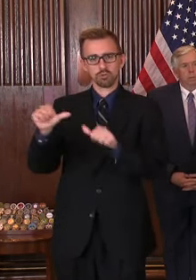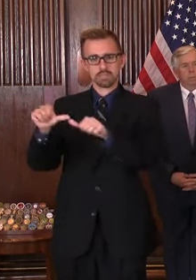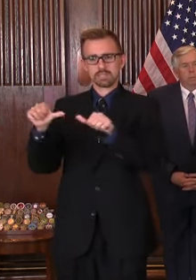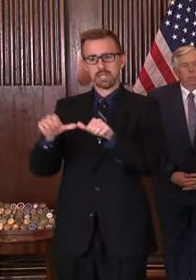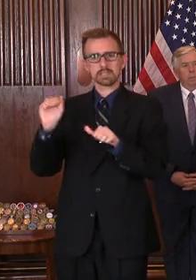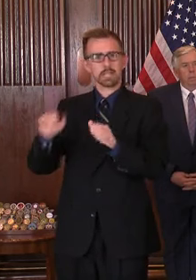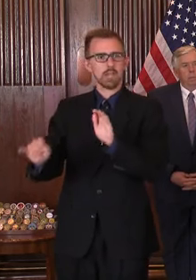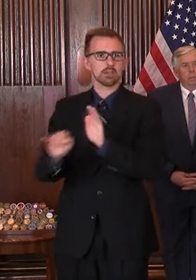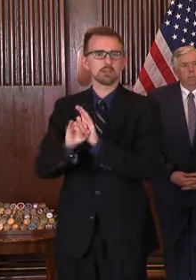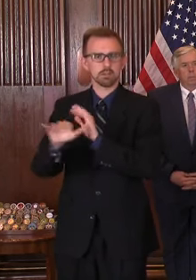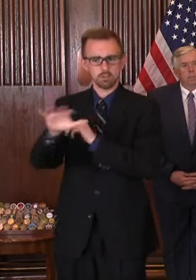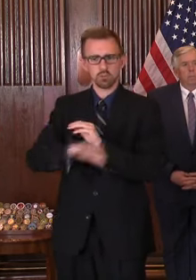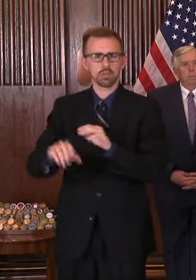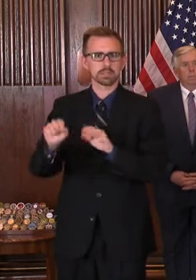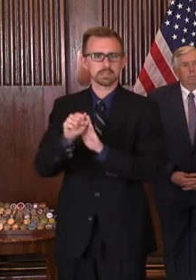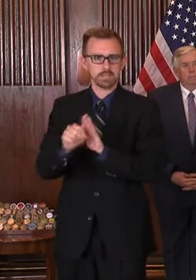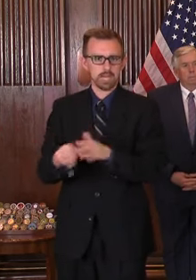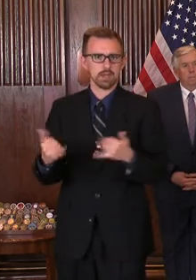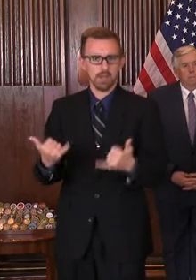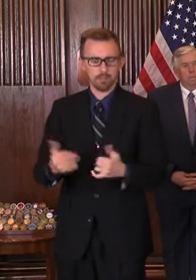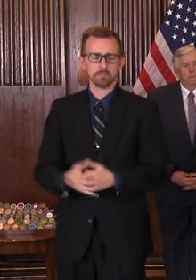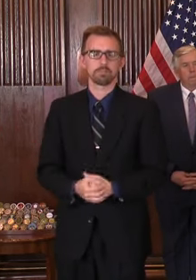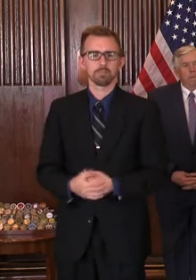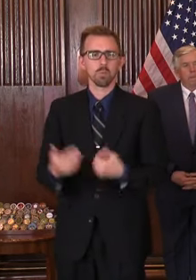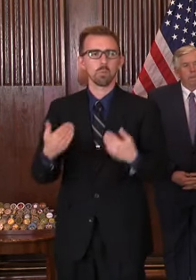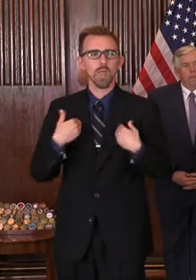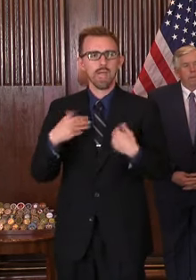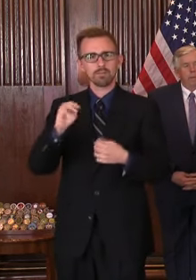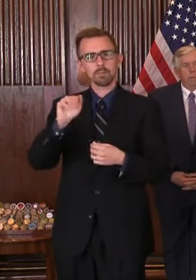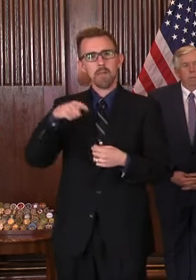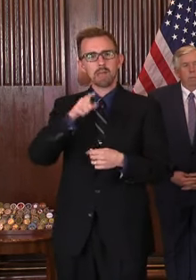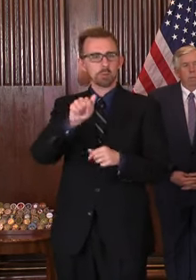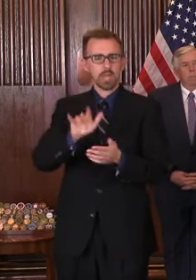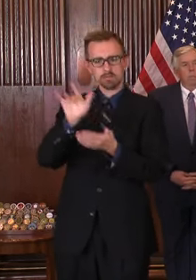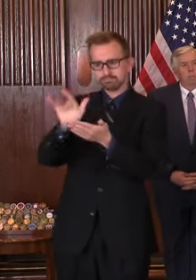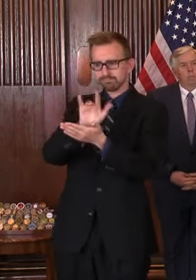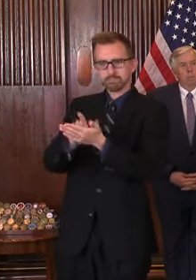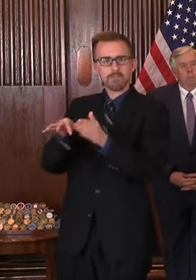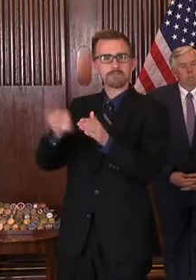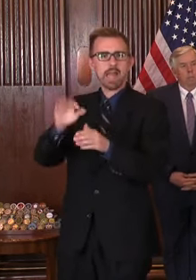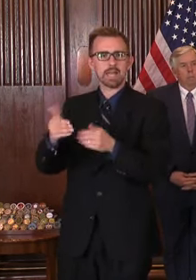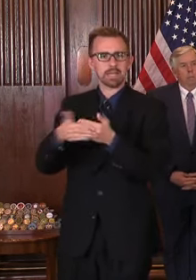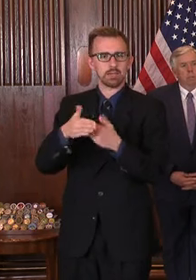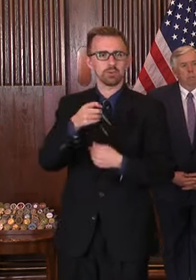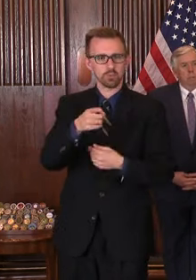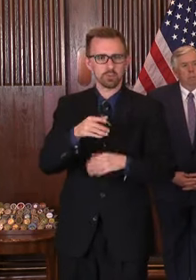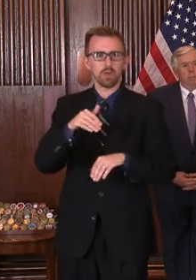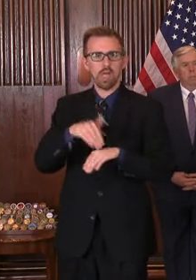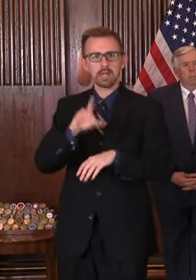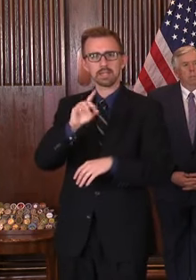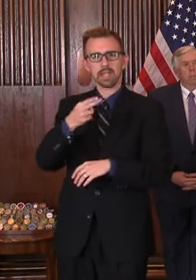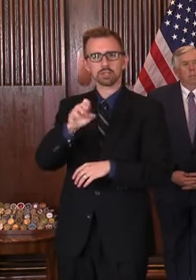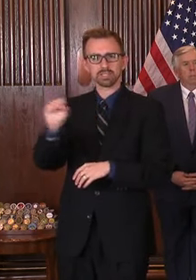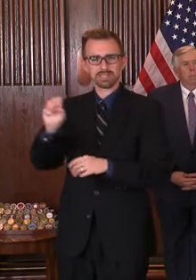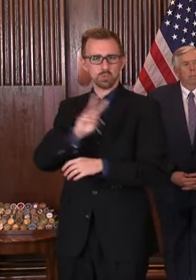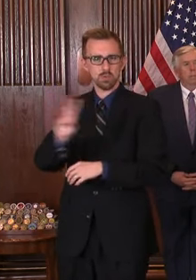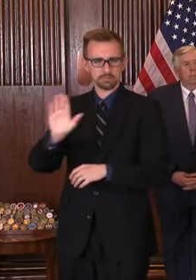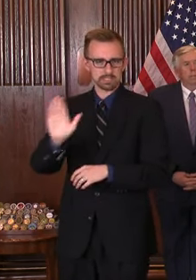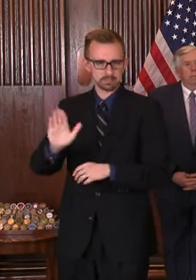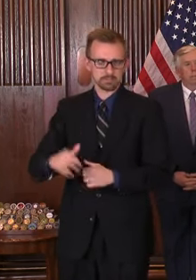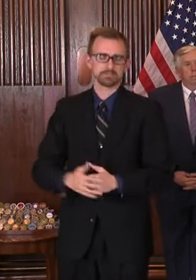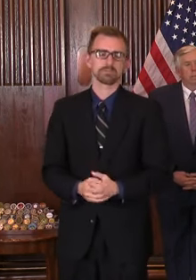found throughout the state now, and we've added an interactive map of those locations to our website at DHSS. We